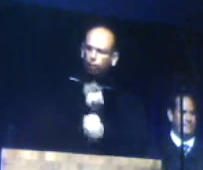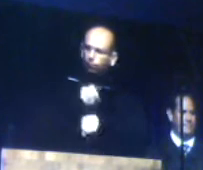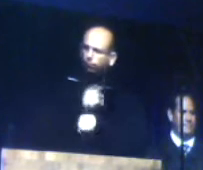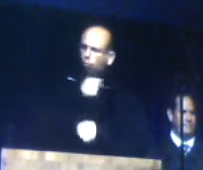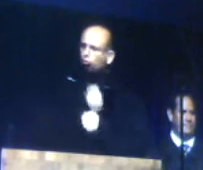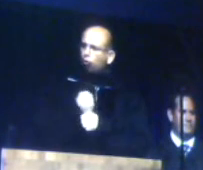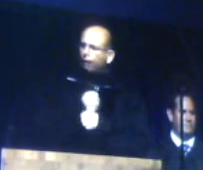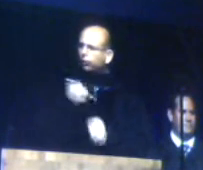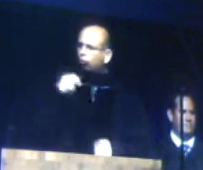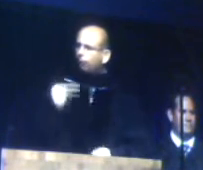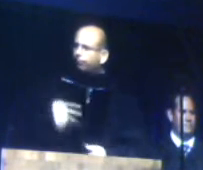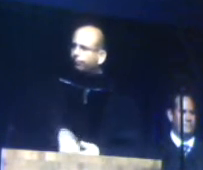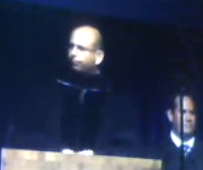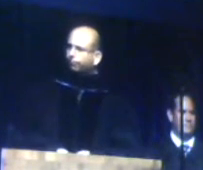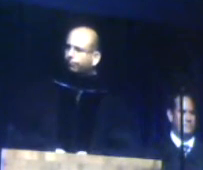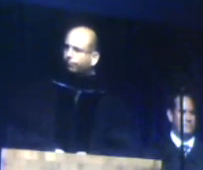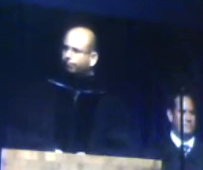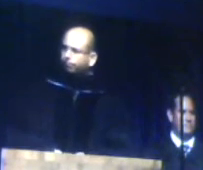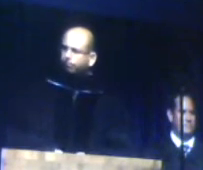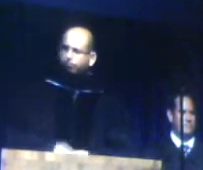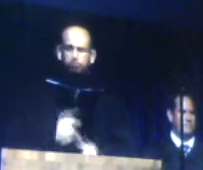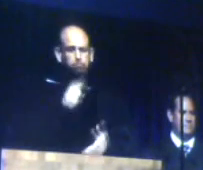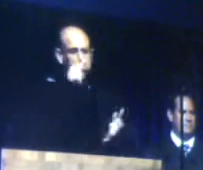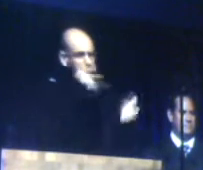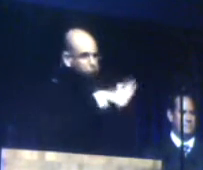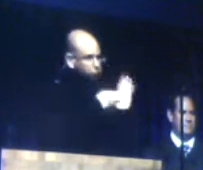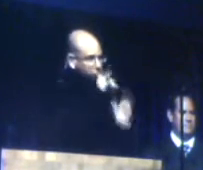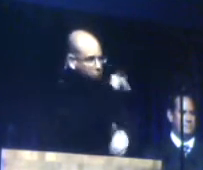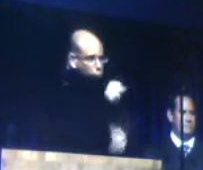In this particular episode, two deaf people went to a coffee shop to apply for a job.